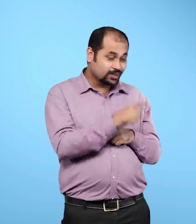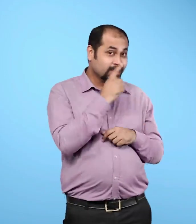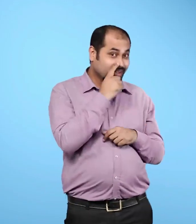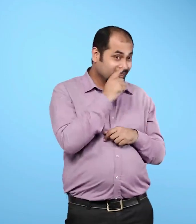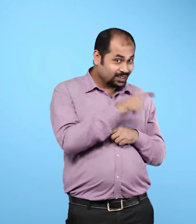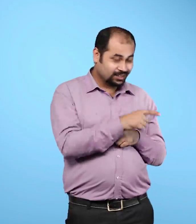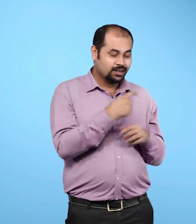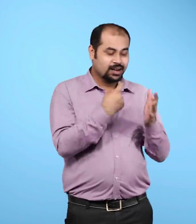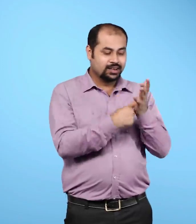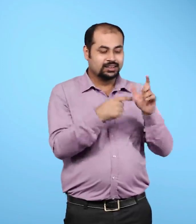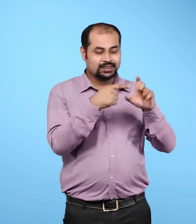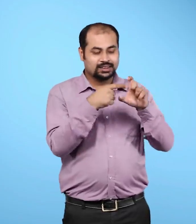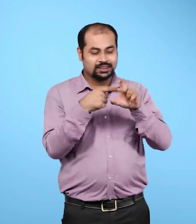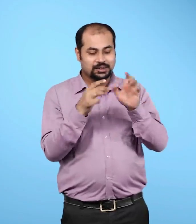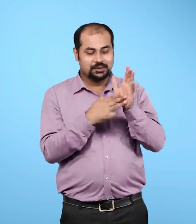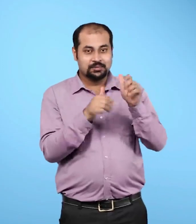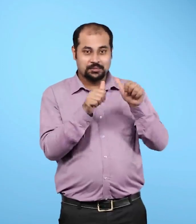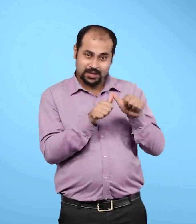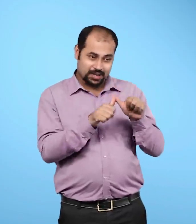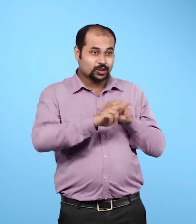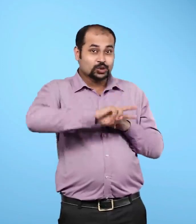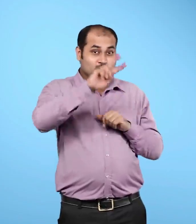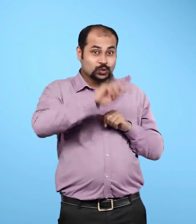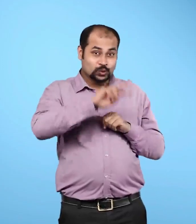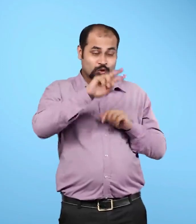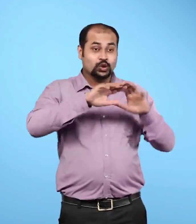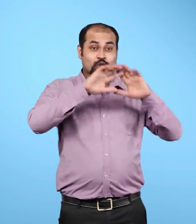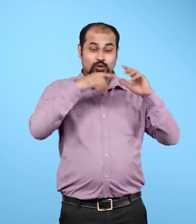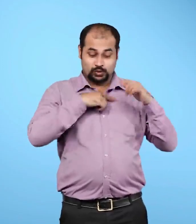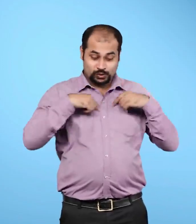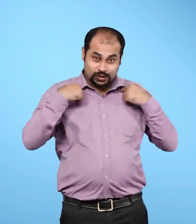2 necklaces and 9 beads in all.